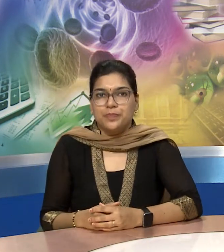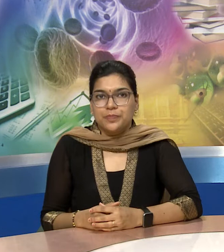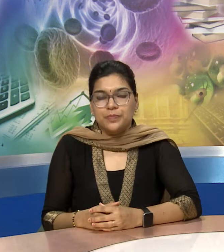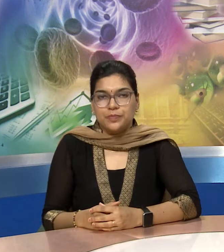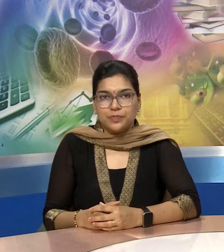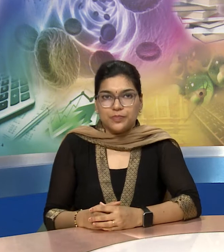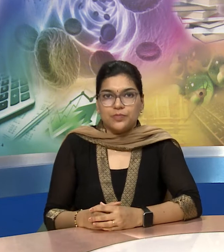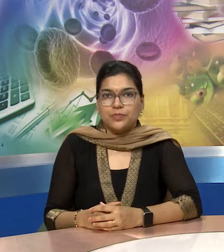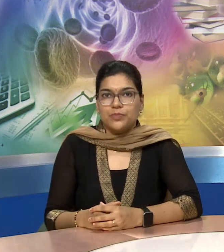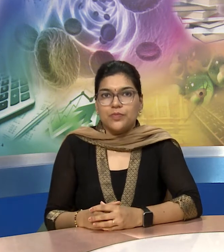books, etc.